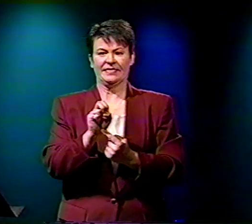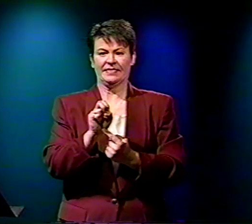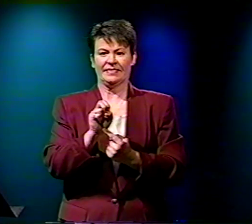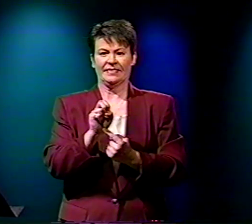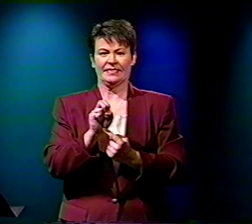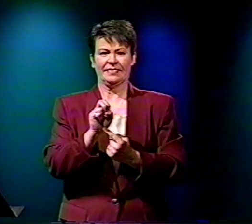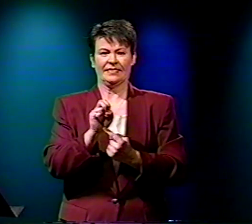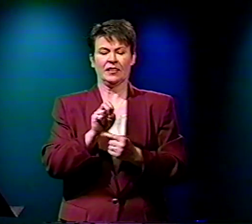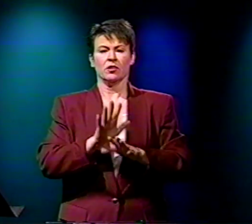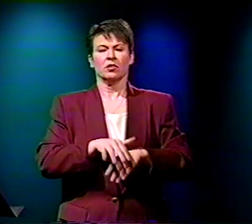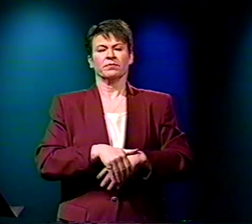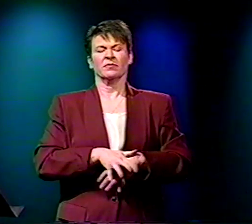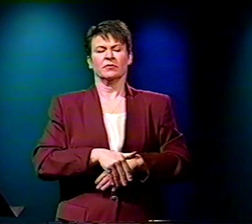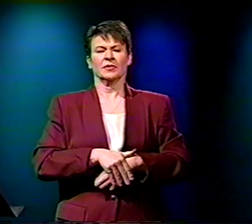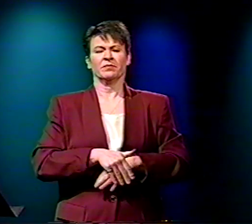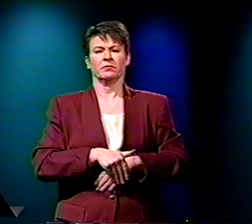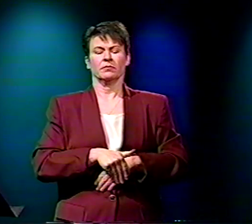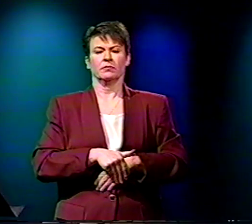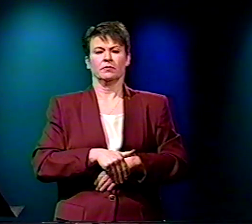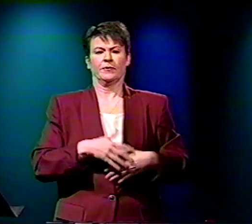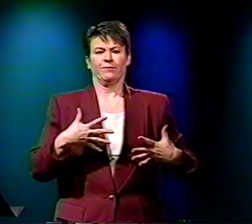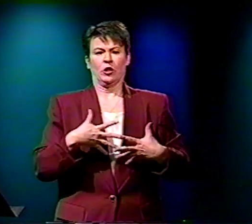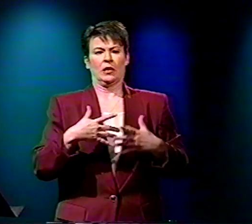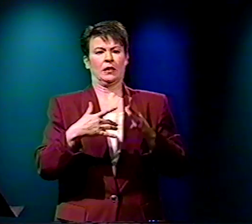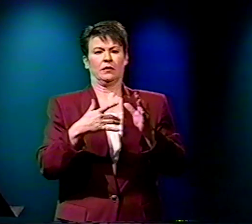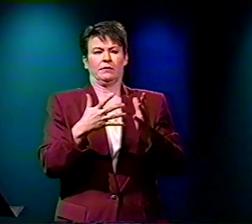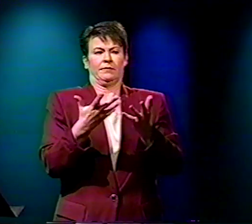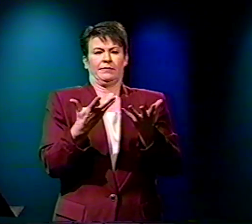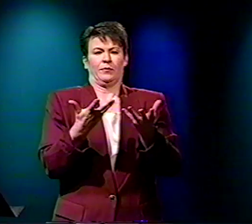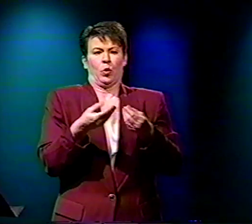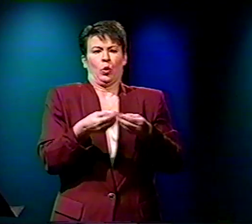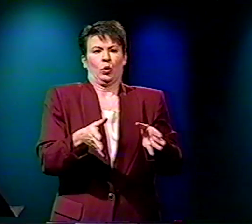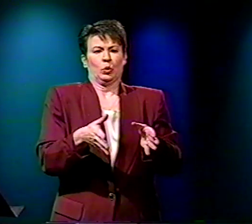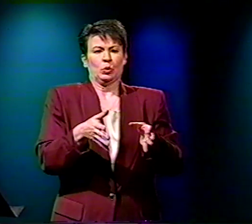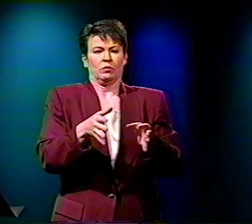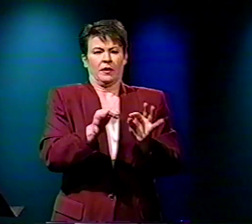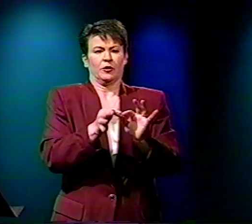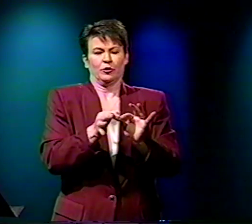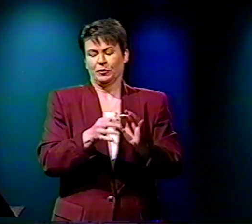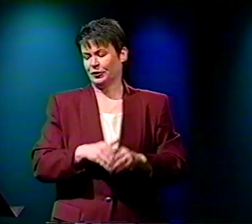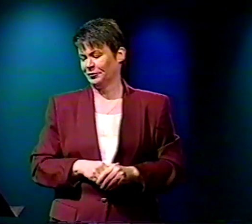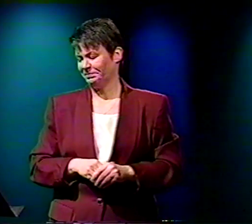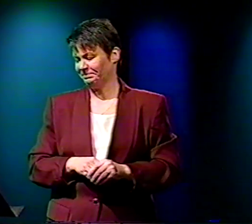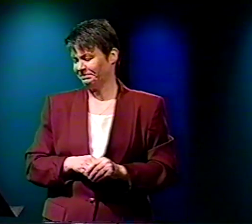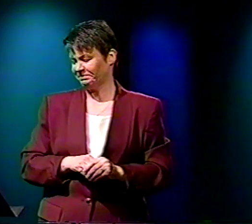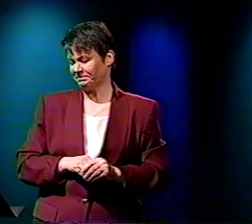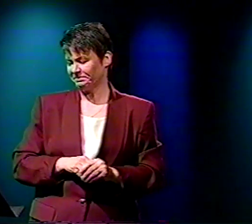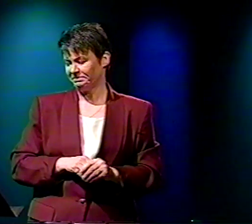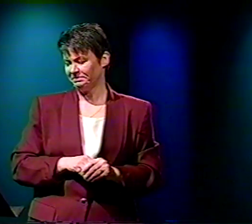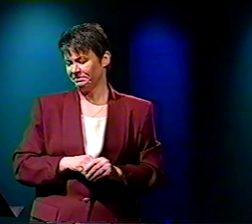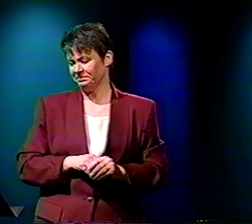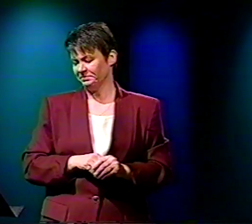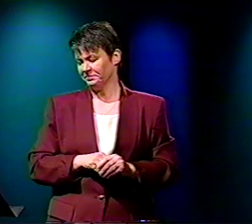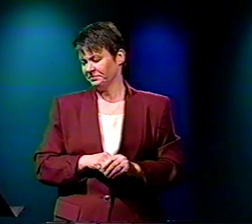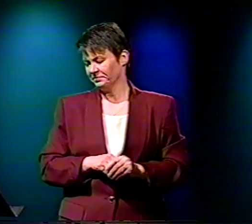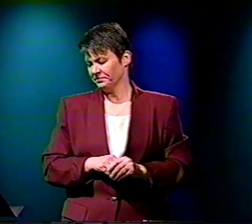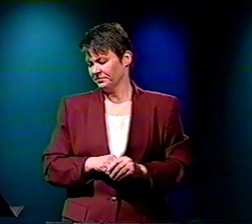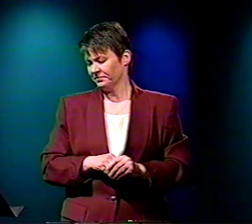becomes a struggle, and so the deaf person decides to say nothing at all and be passive because they're afraid that they may ultimately lose the